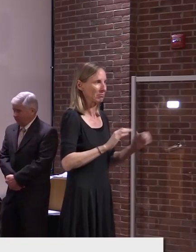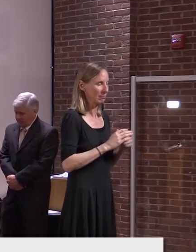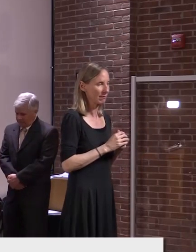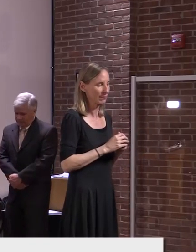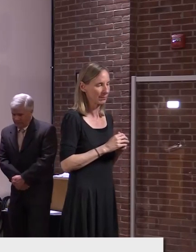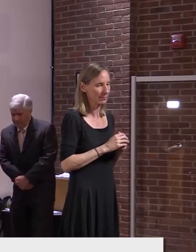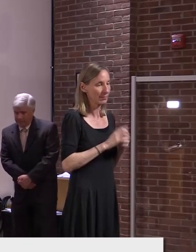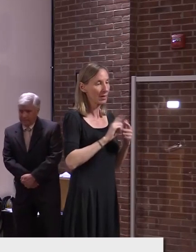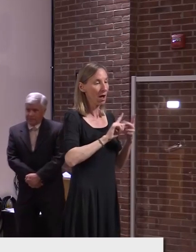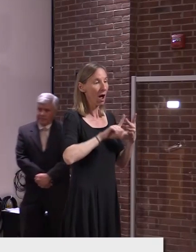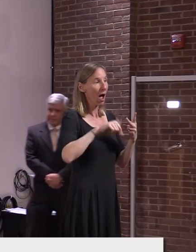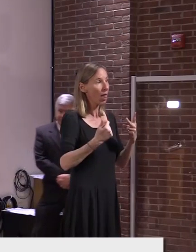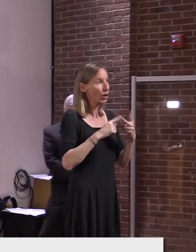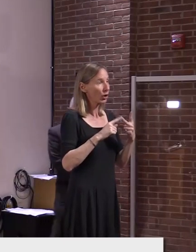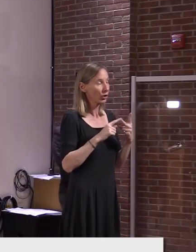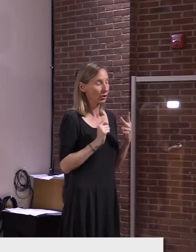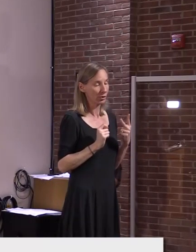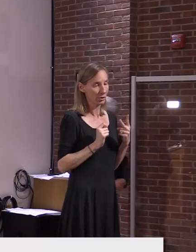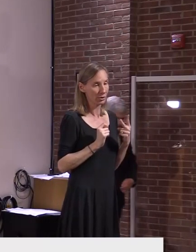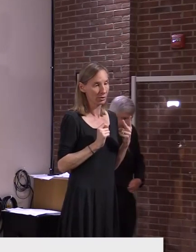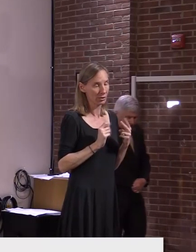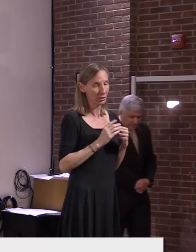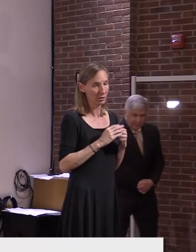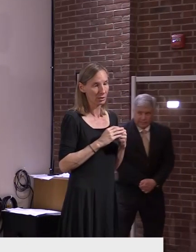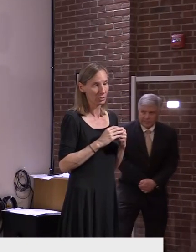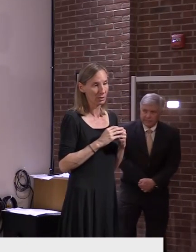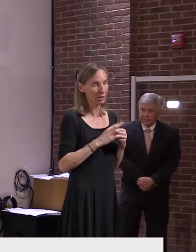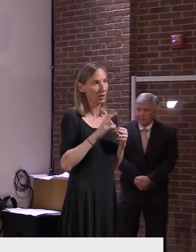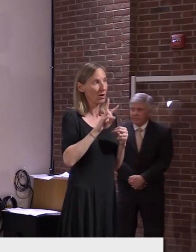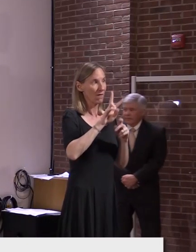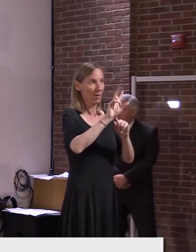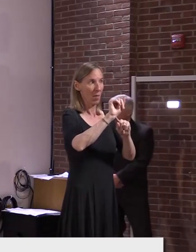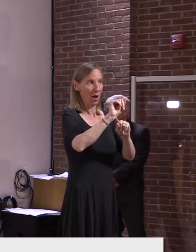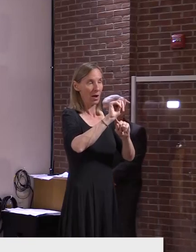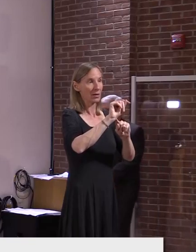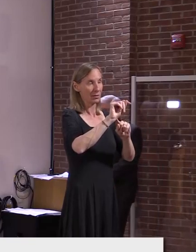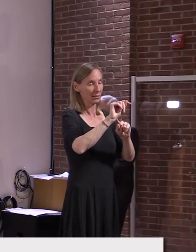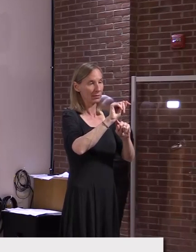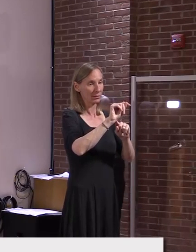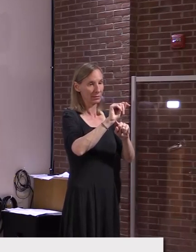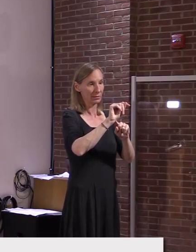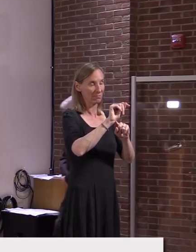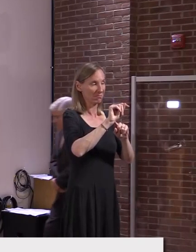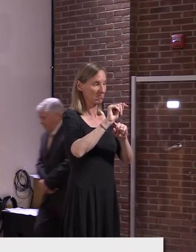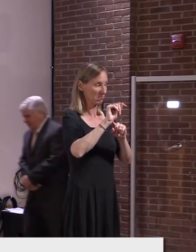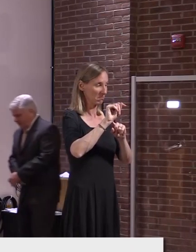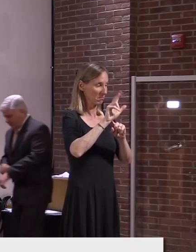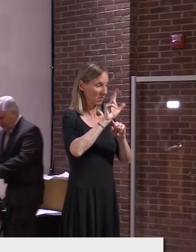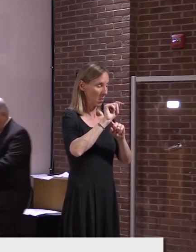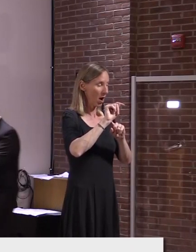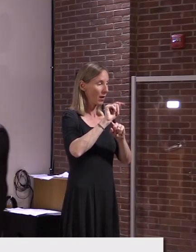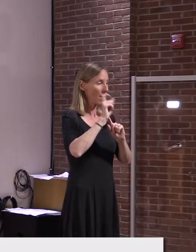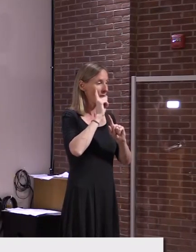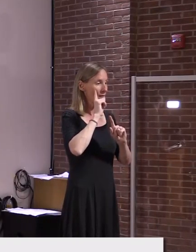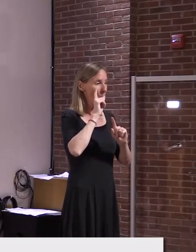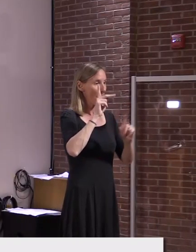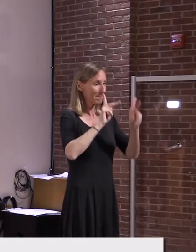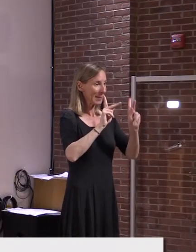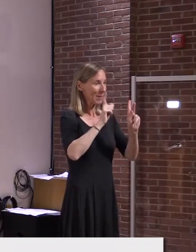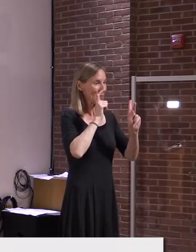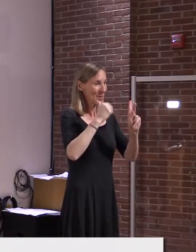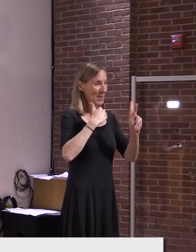is, obviously, Vermont has one of the highest rates, if not the highest rate in the country, for people having a